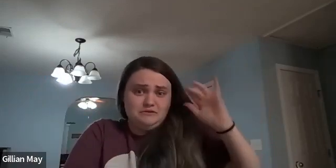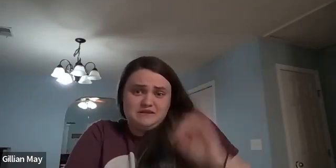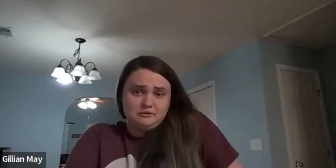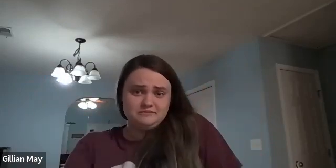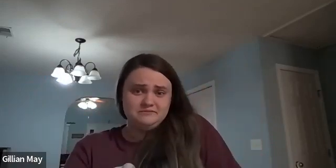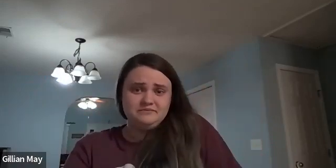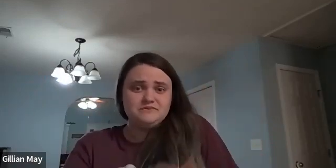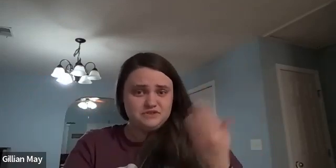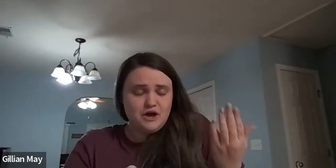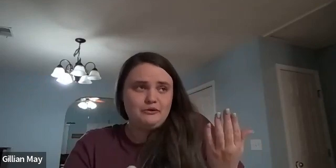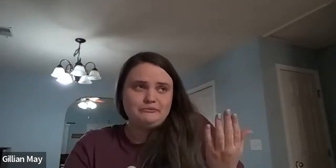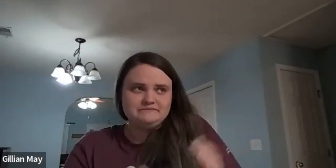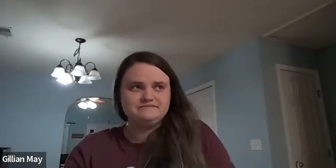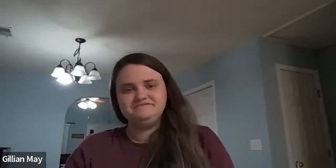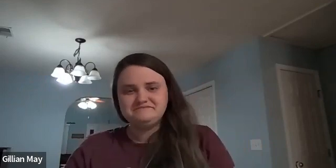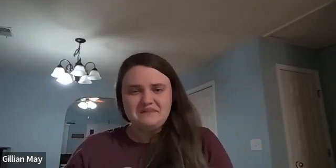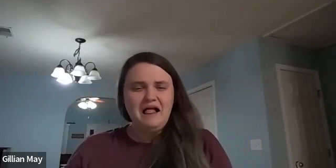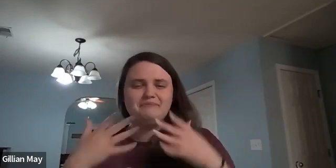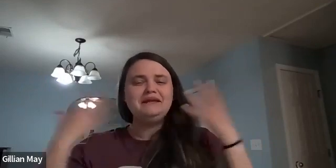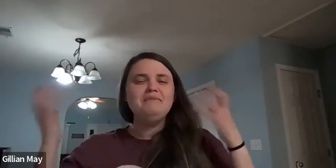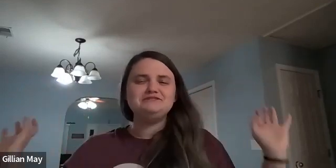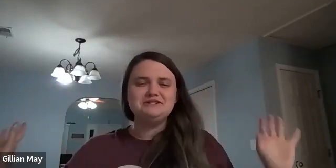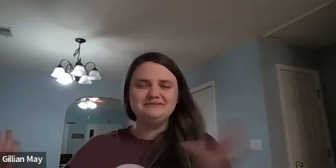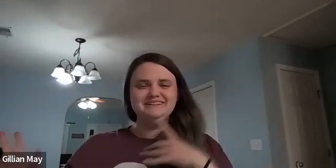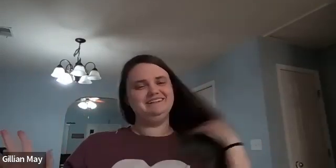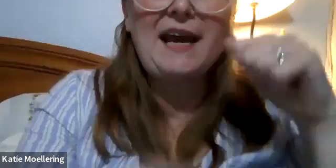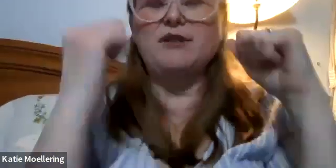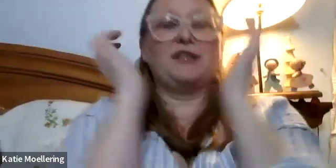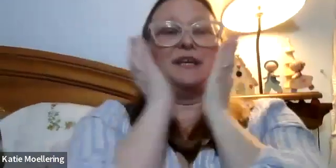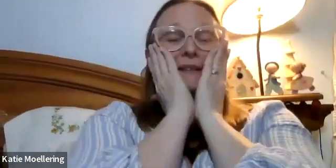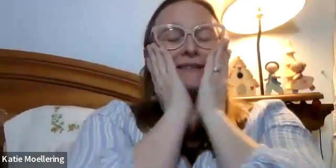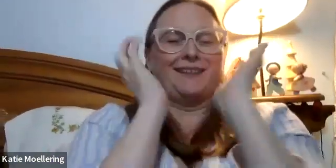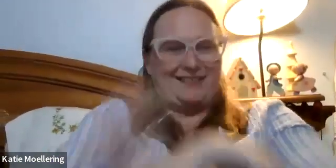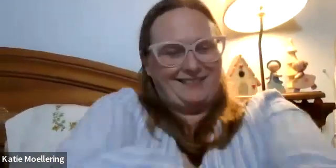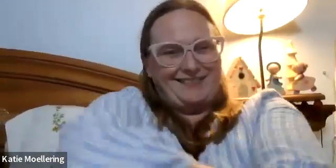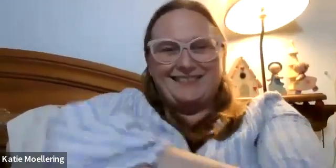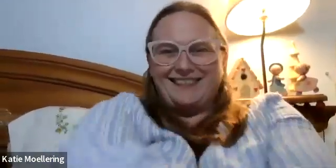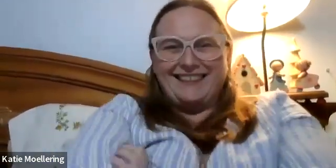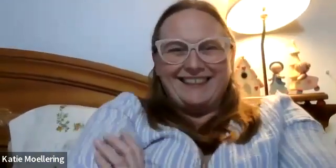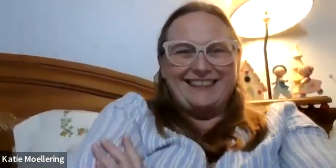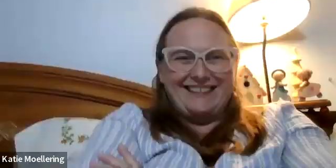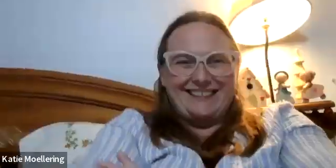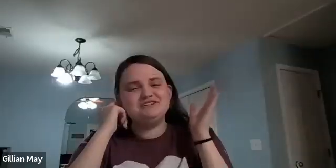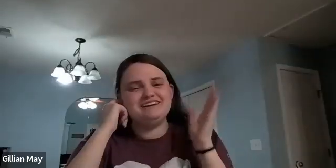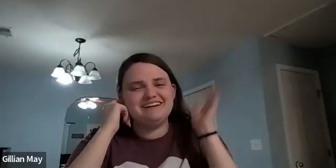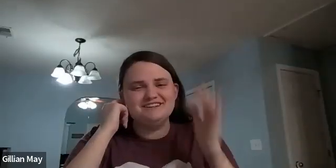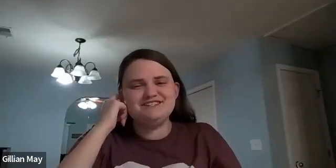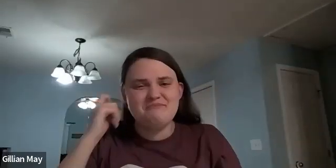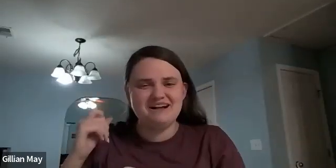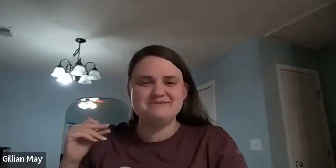too. So I'm getting. That's why we're so lucky to have you, Gillian. I know. I told you I could get on a soapbox about